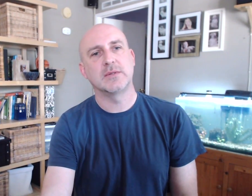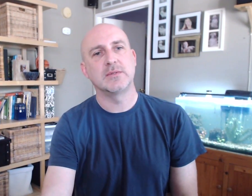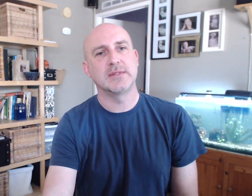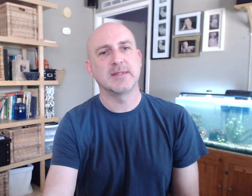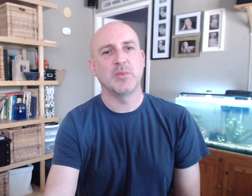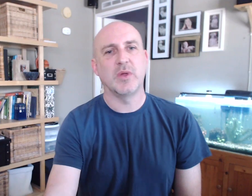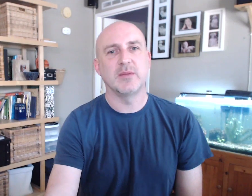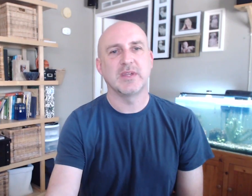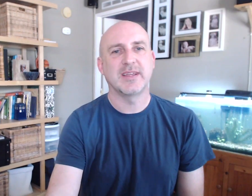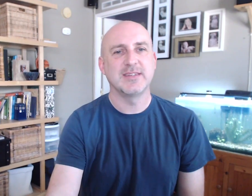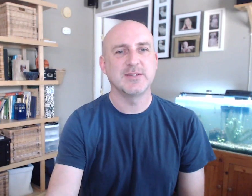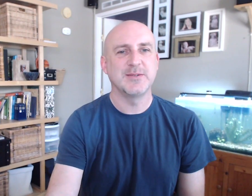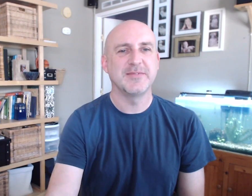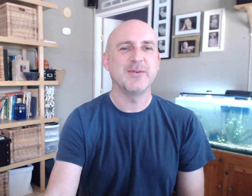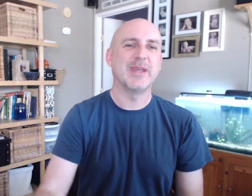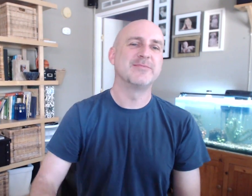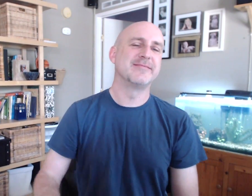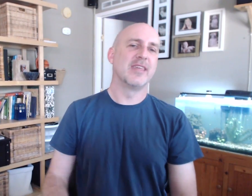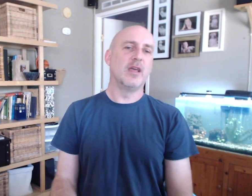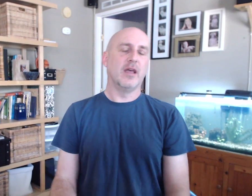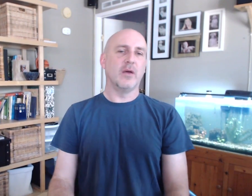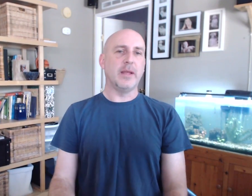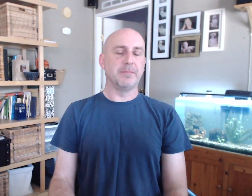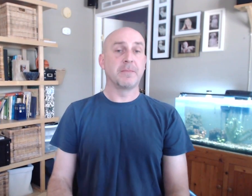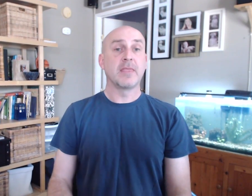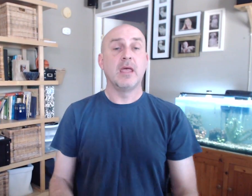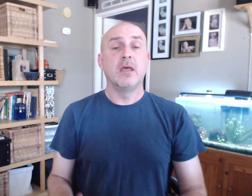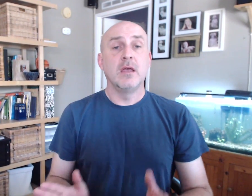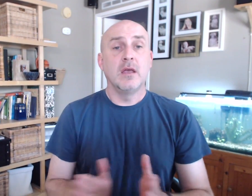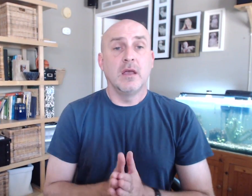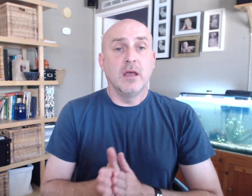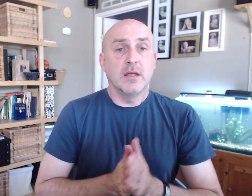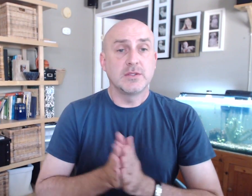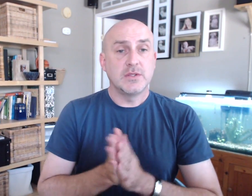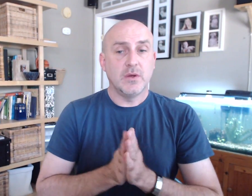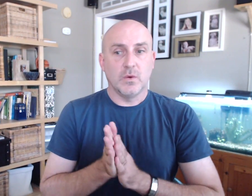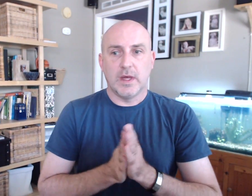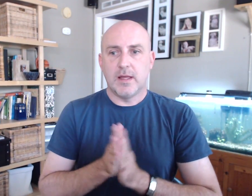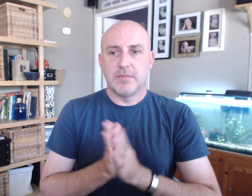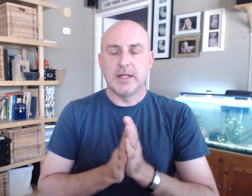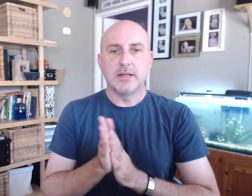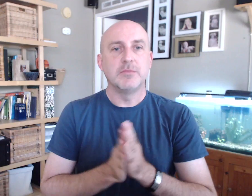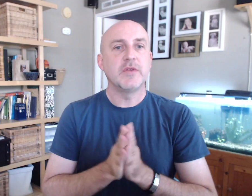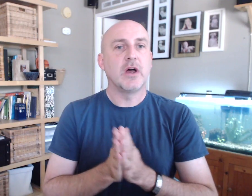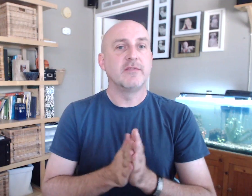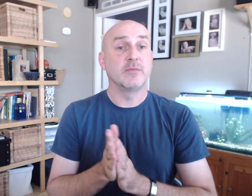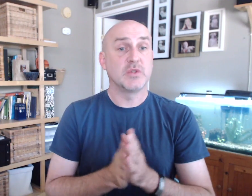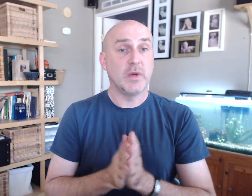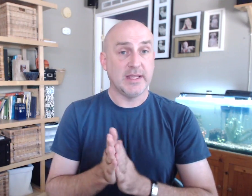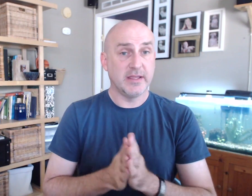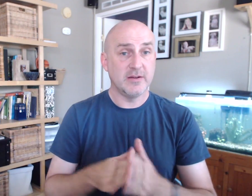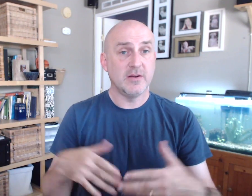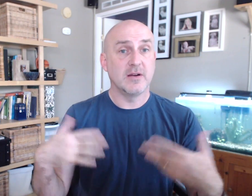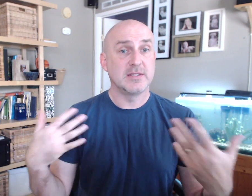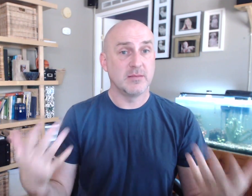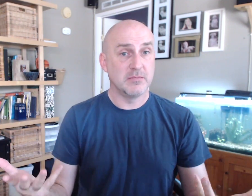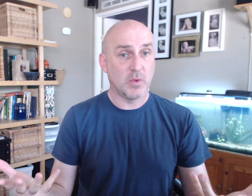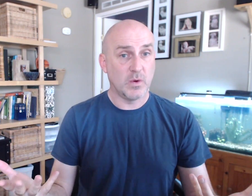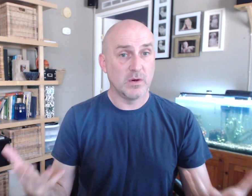to sleep while I'm talking to you. There we go. All right. So moving on from 20, here are some more